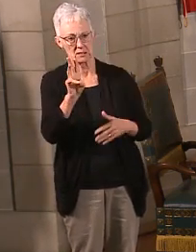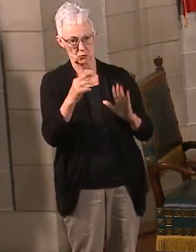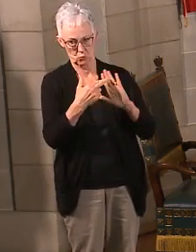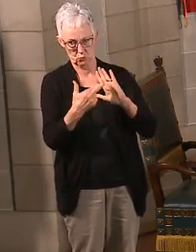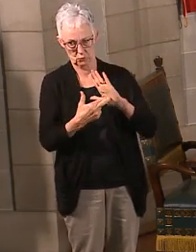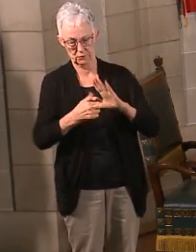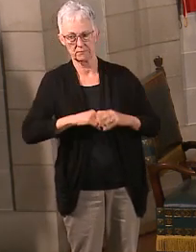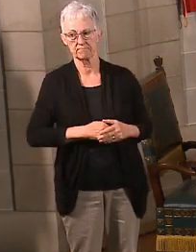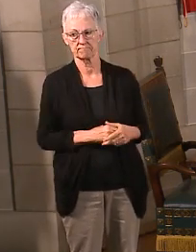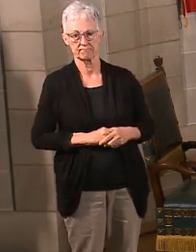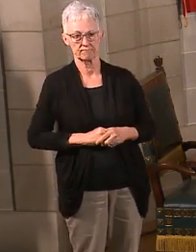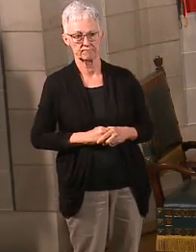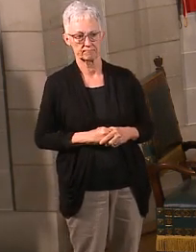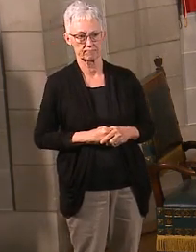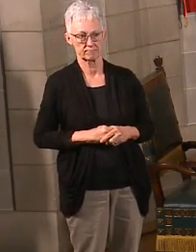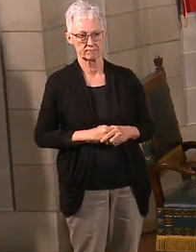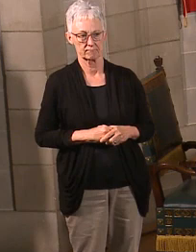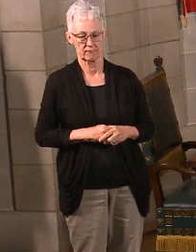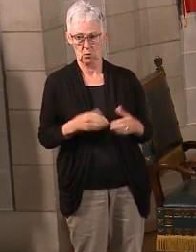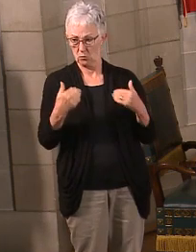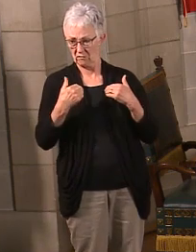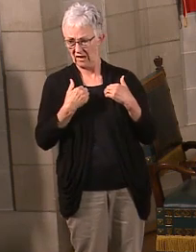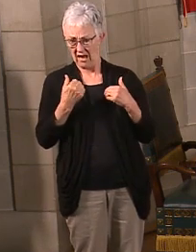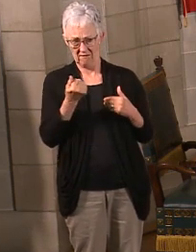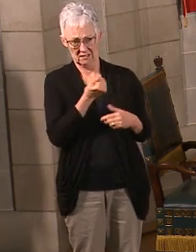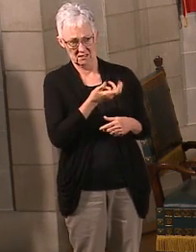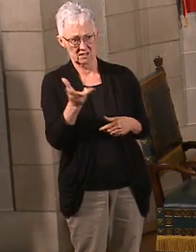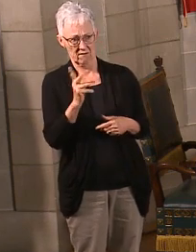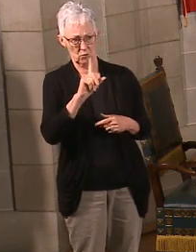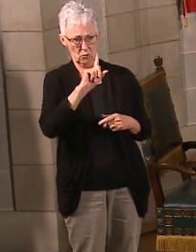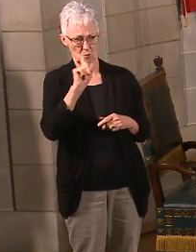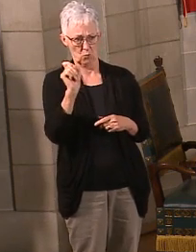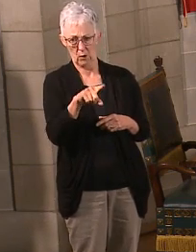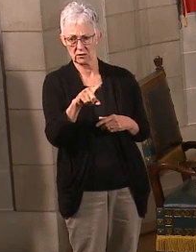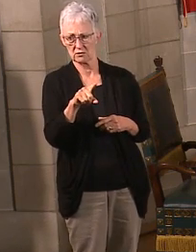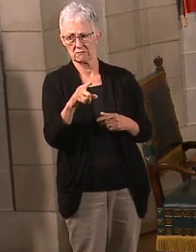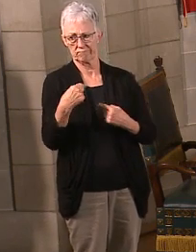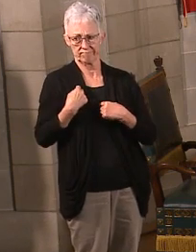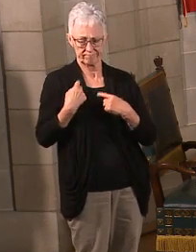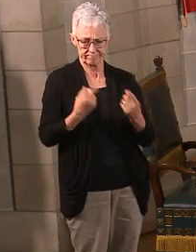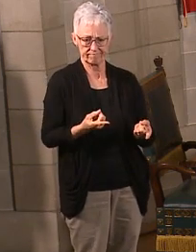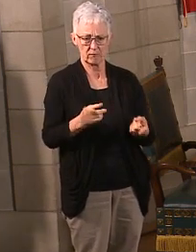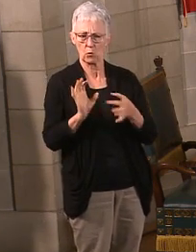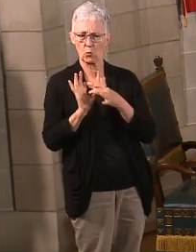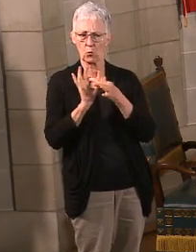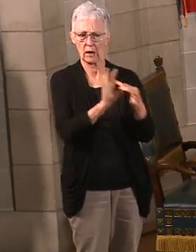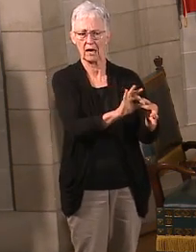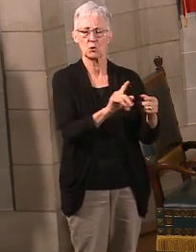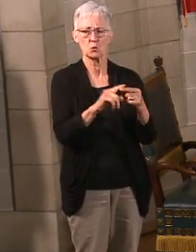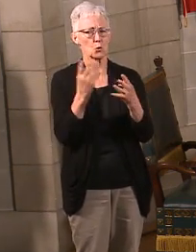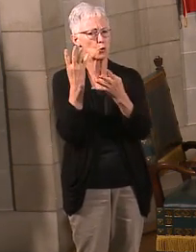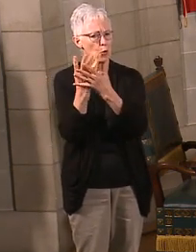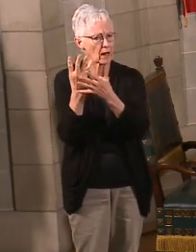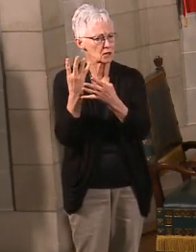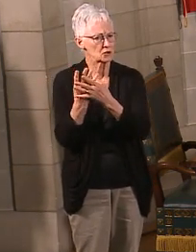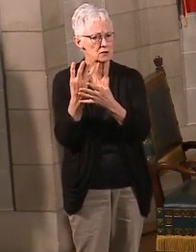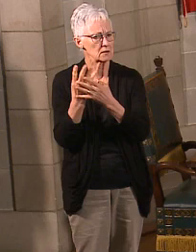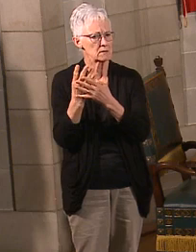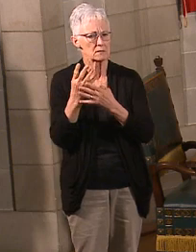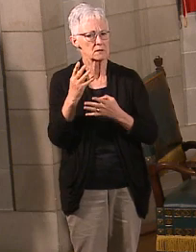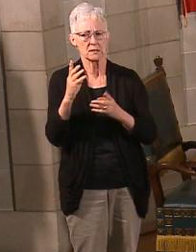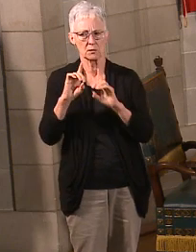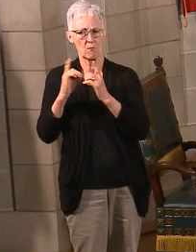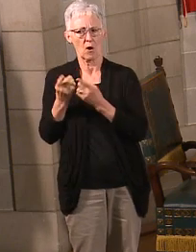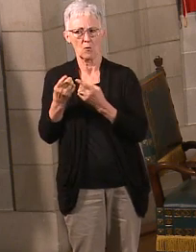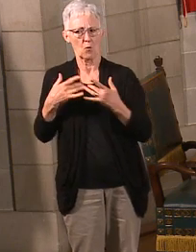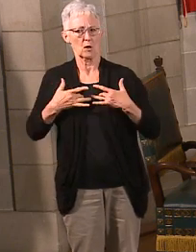Next, we had a number of questions with regard to corrections and what we're doing with regard to the pandemic and the pandemic plans and so forth.